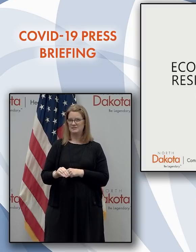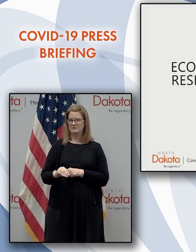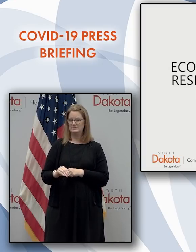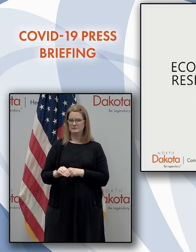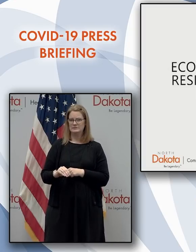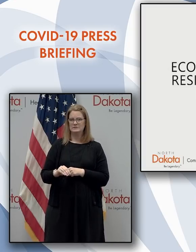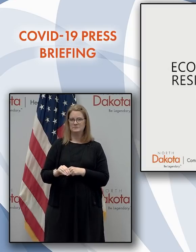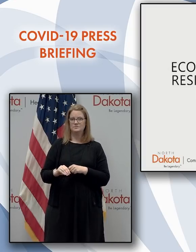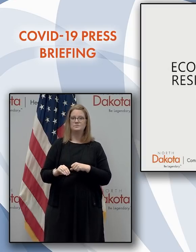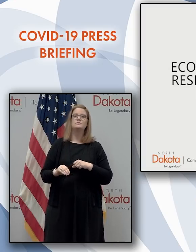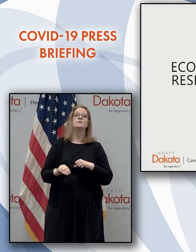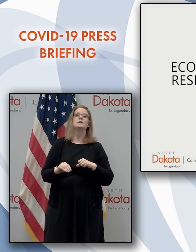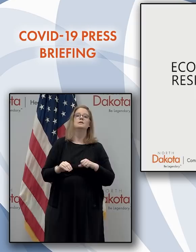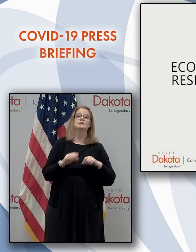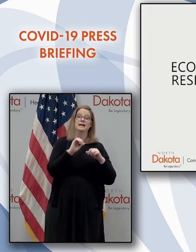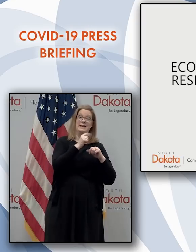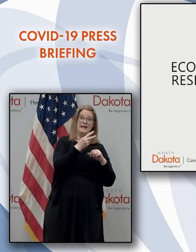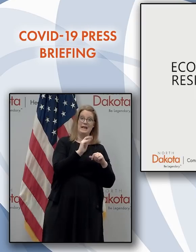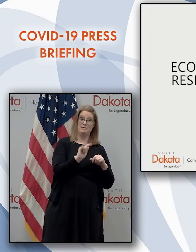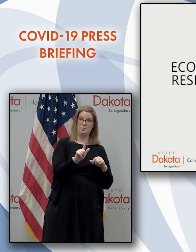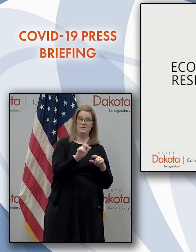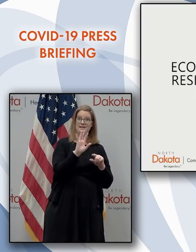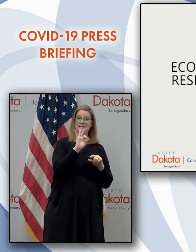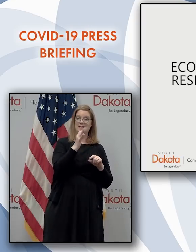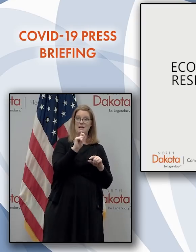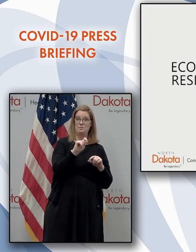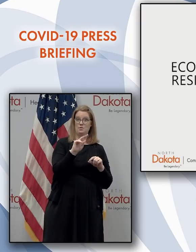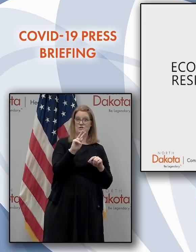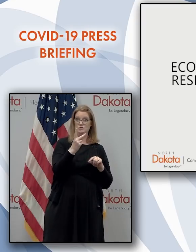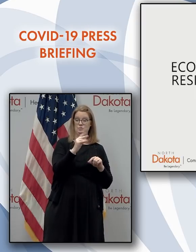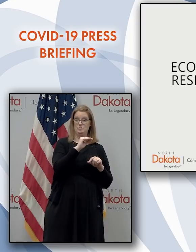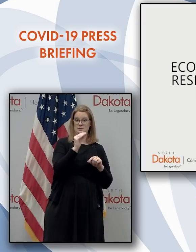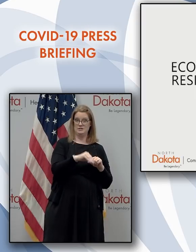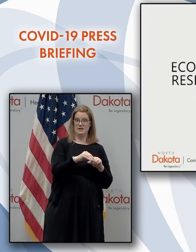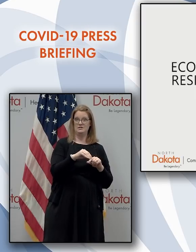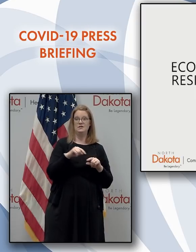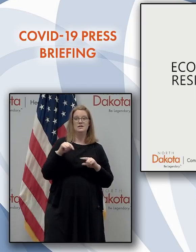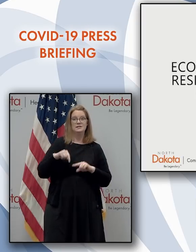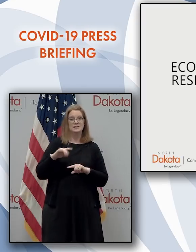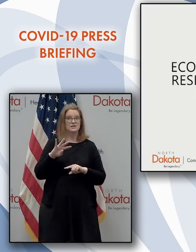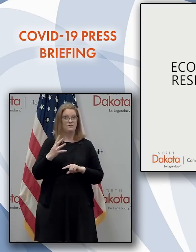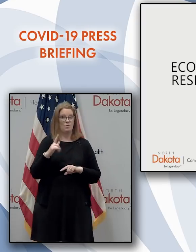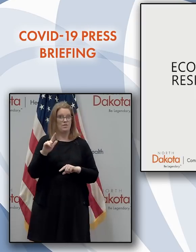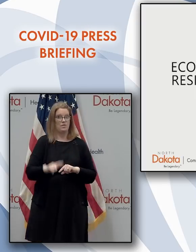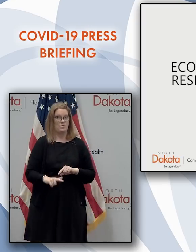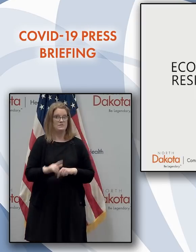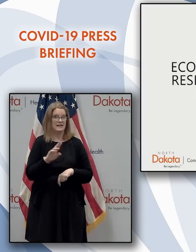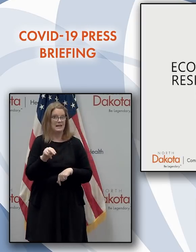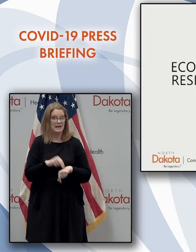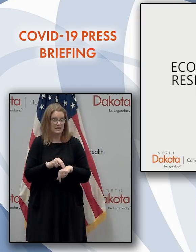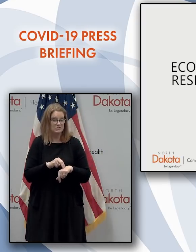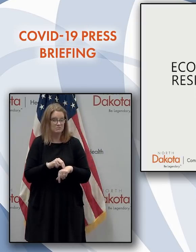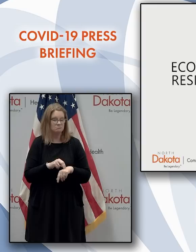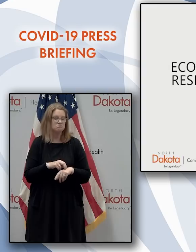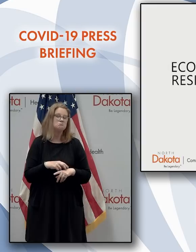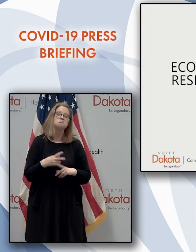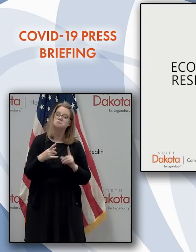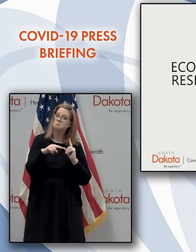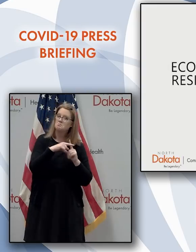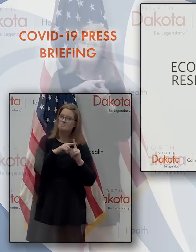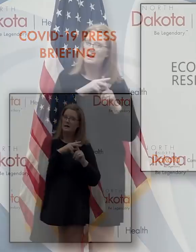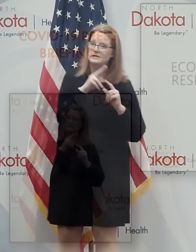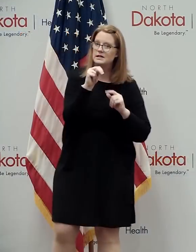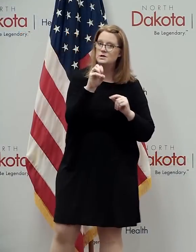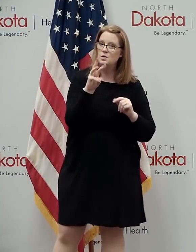from 9.2% in April, which is the fourth lowest in the nation, and we are seeing other positive trends. North Dakota was